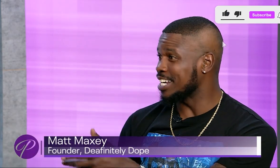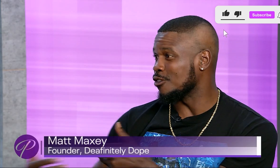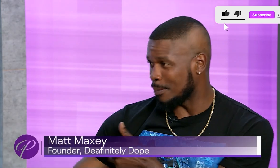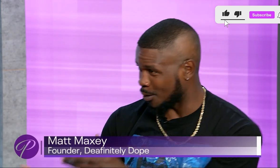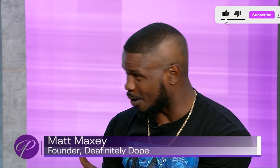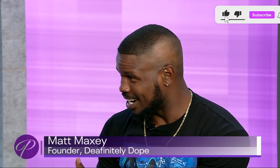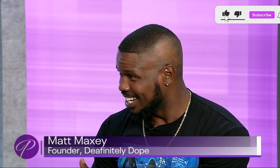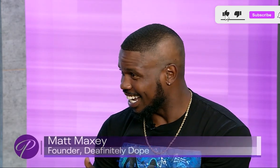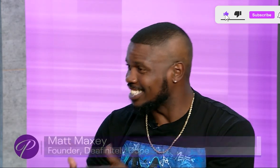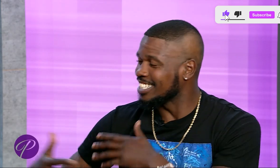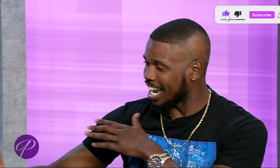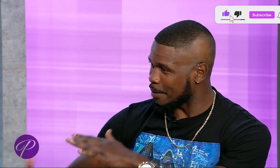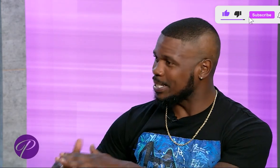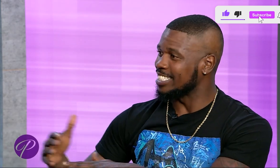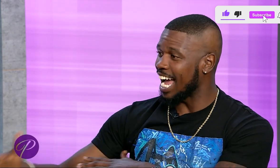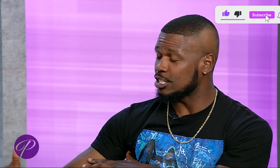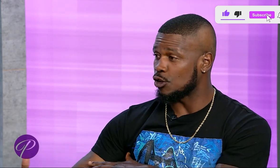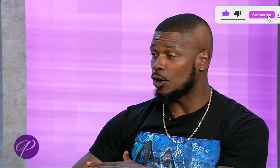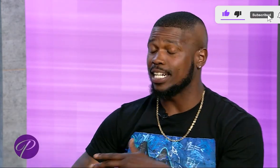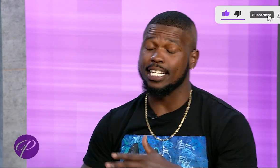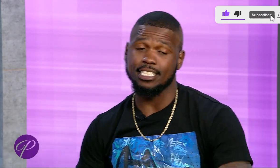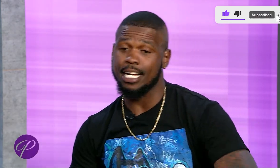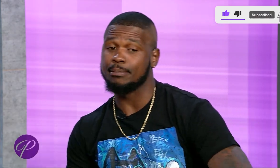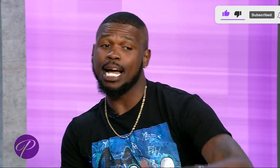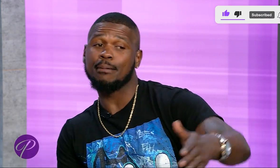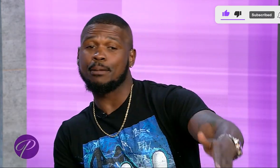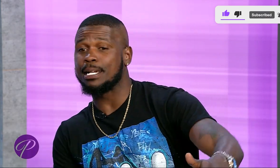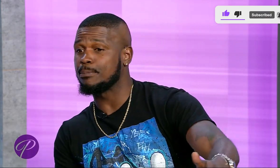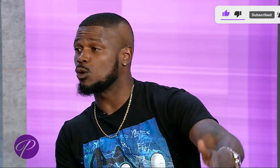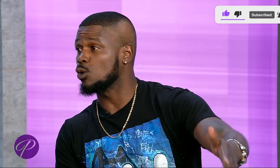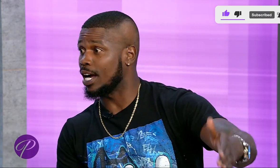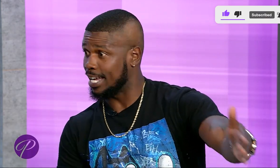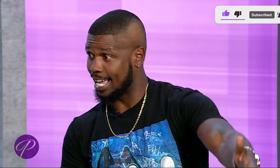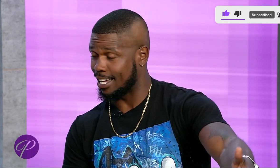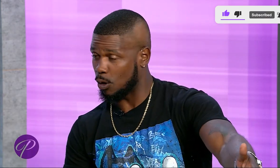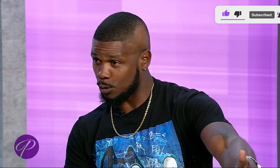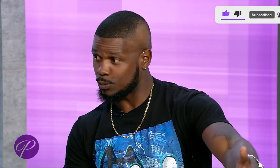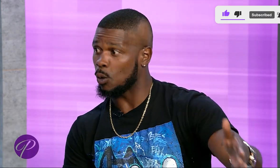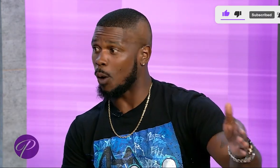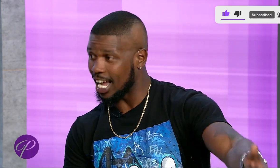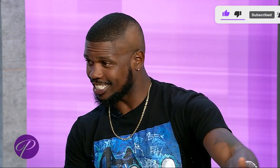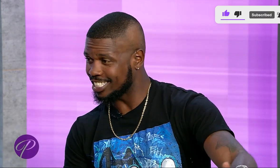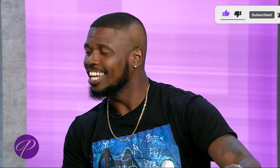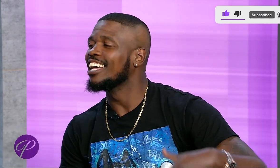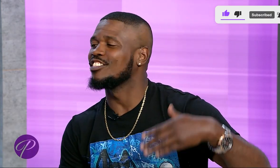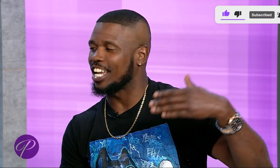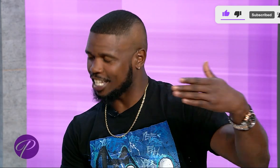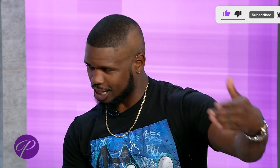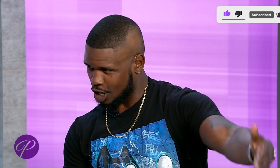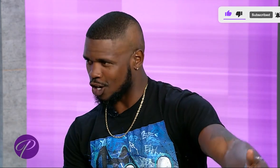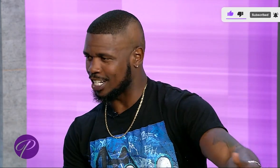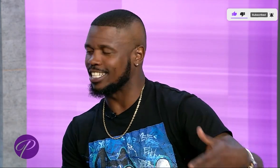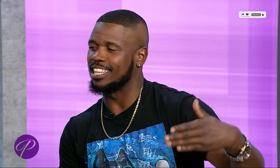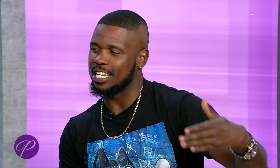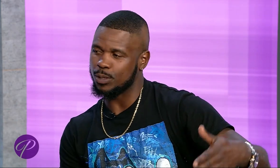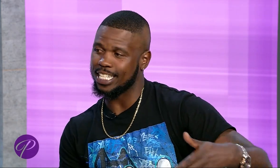can report and just kind of be natural, and at the same time, the people who are at home watching, they can learn in the language that